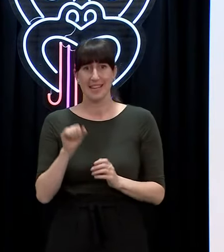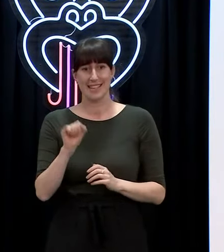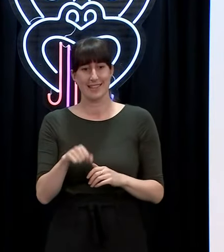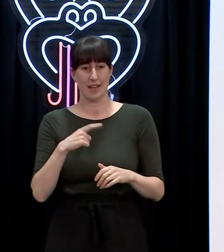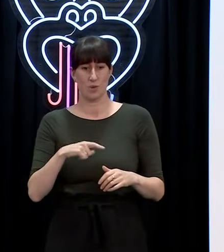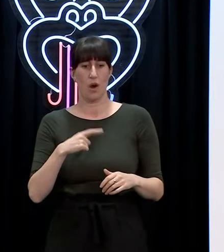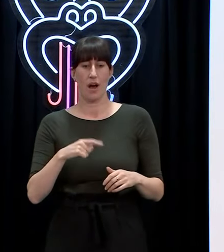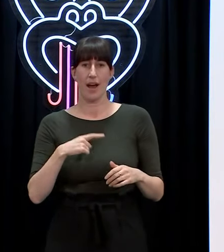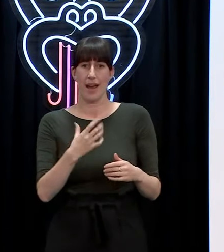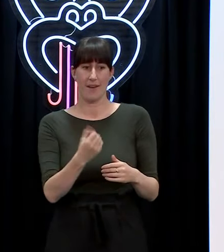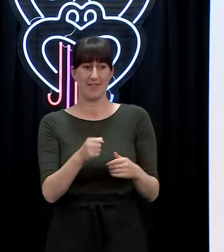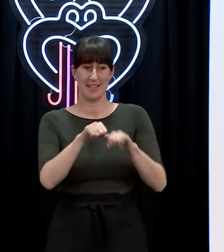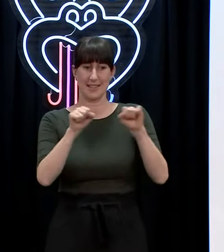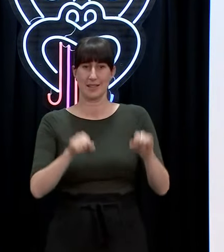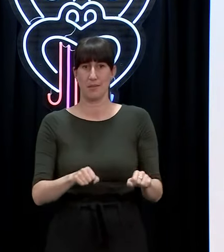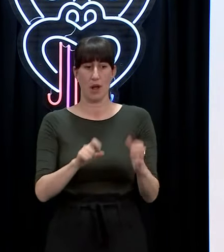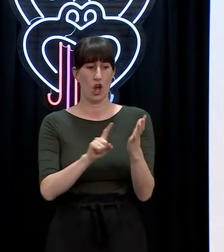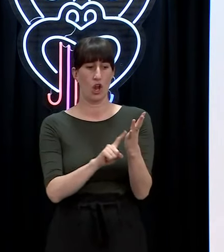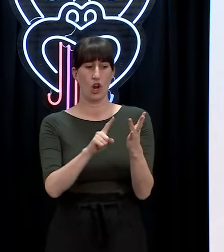going to be releasing